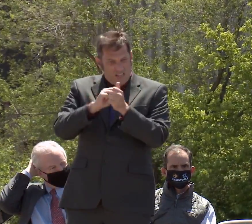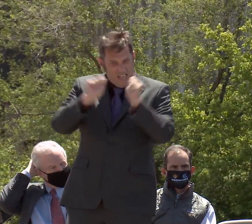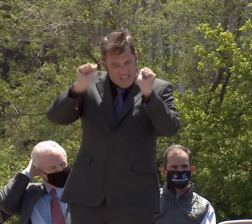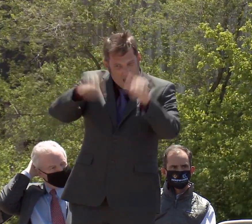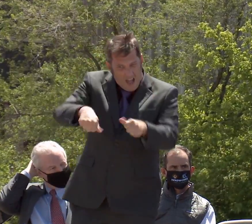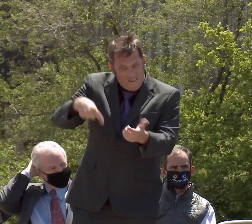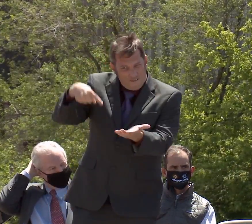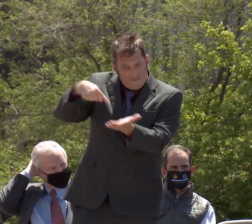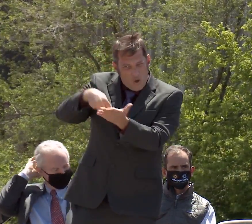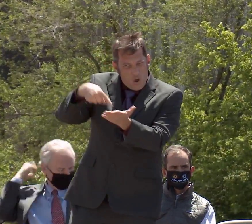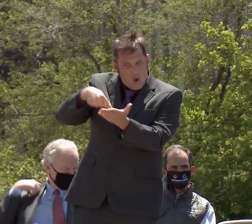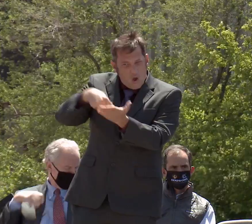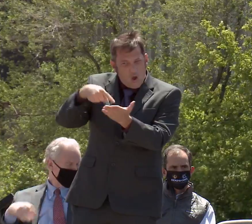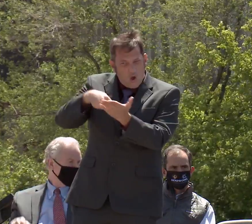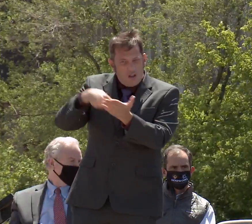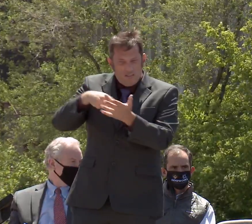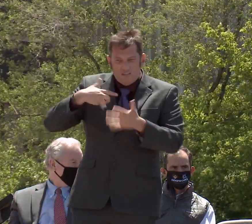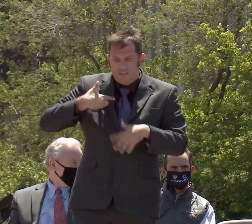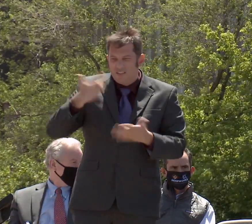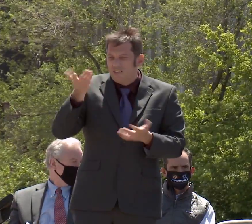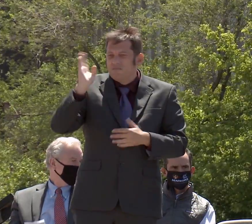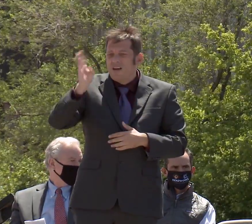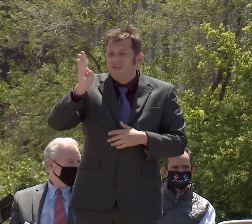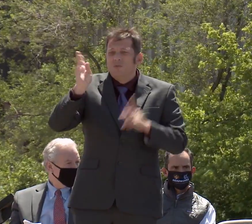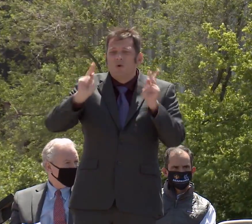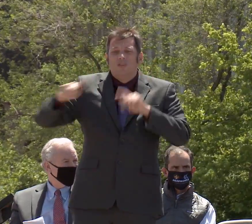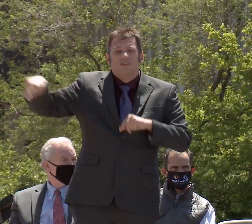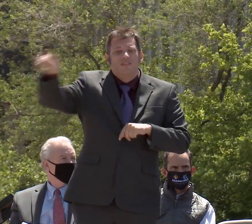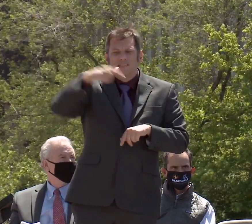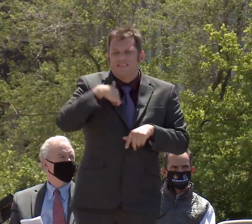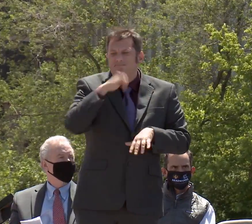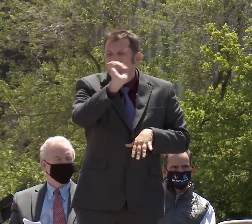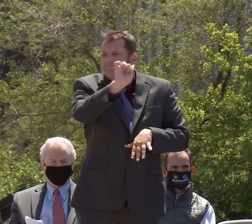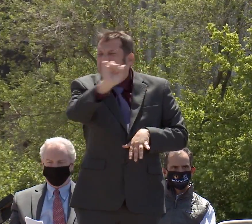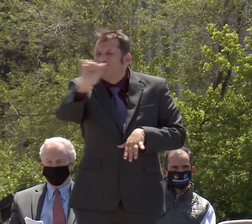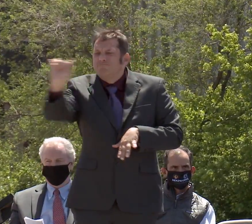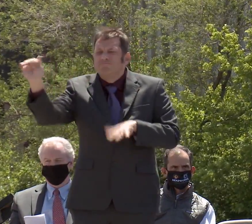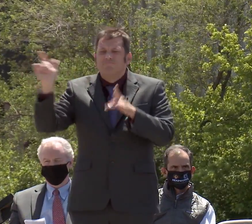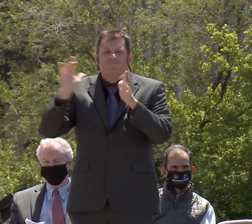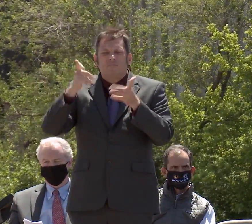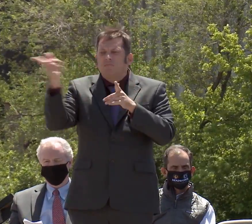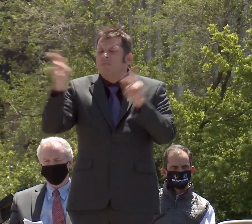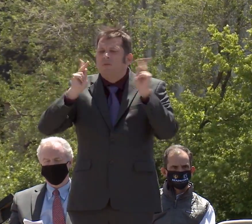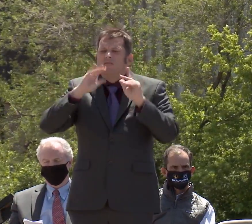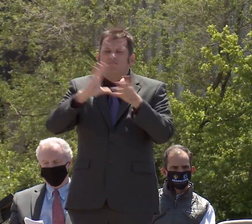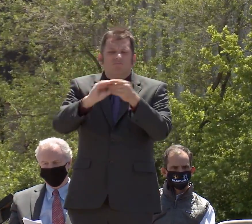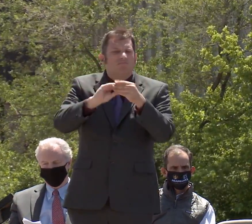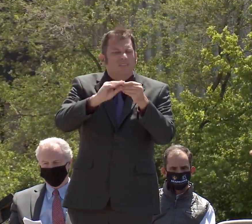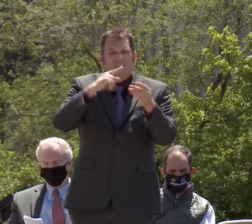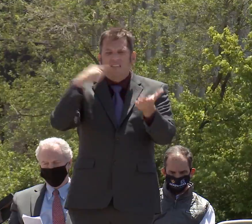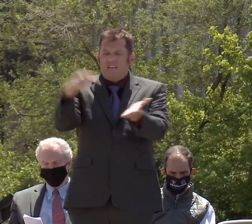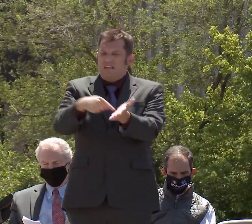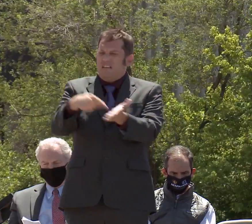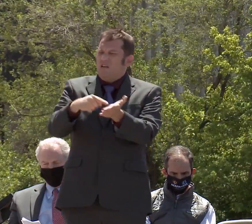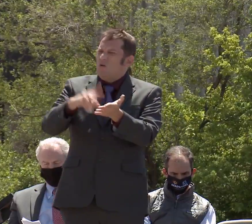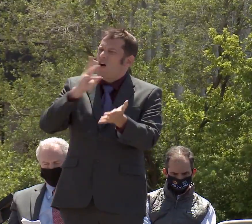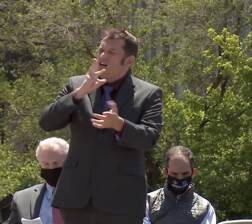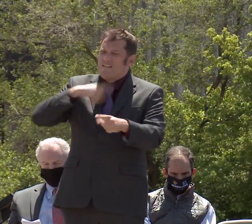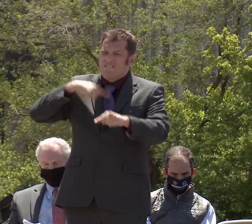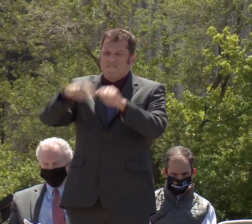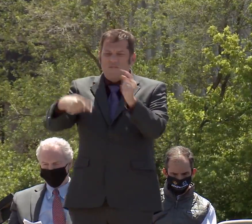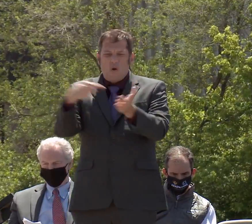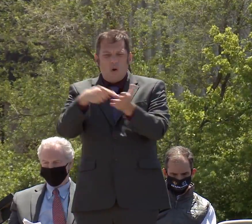many people raise the issue of water affordability. We've got to deal with water affordability. The ratepayers can only pay a certain